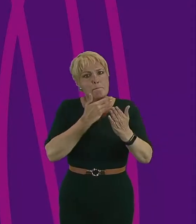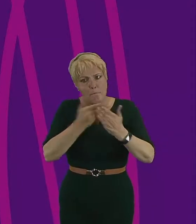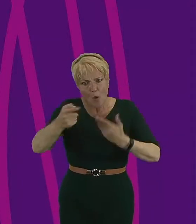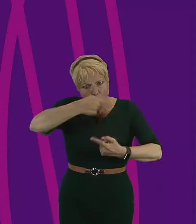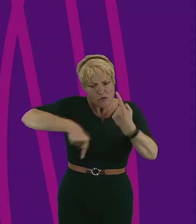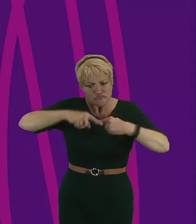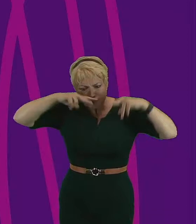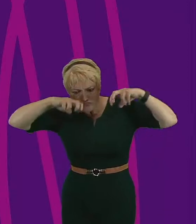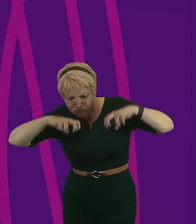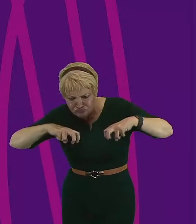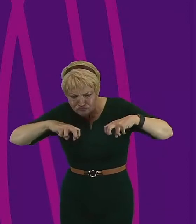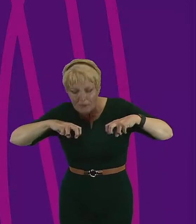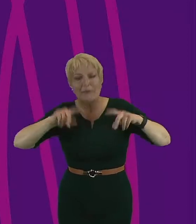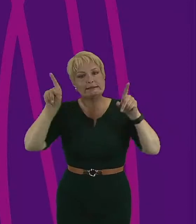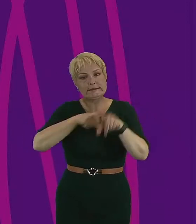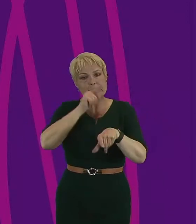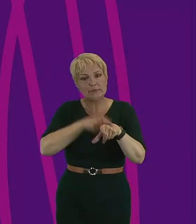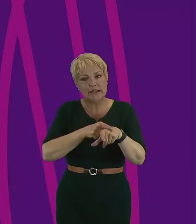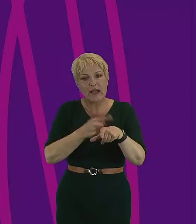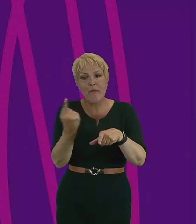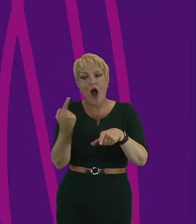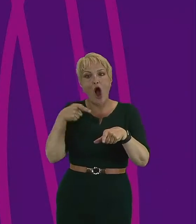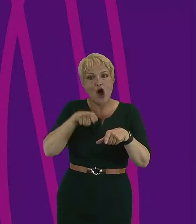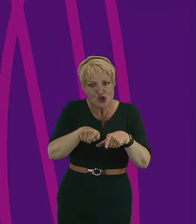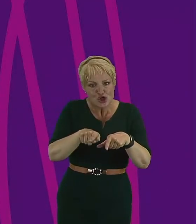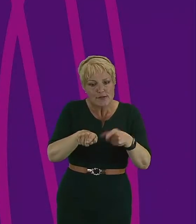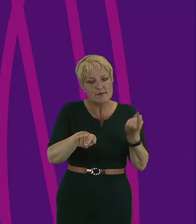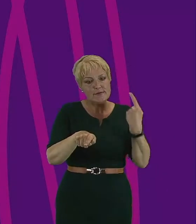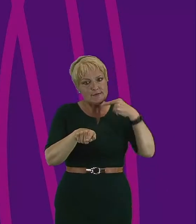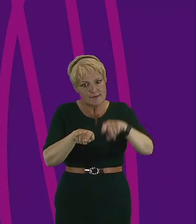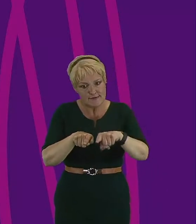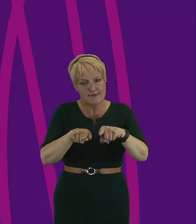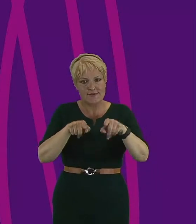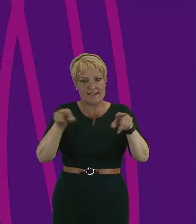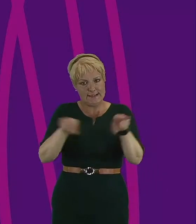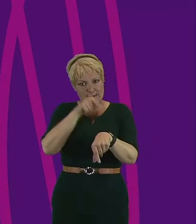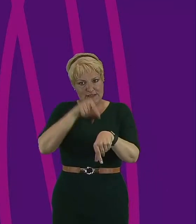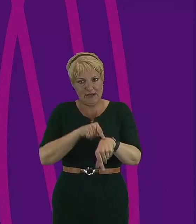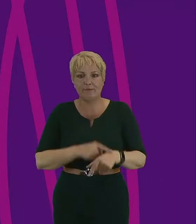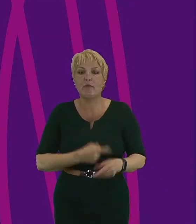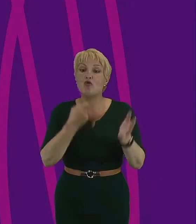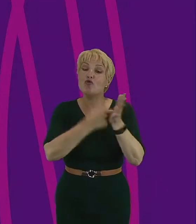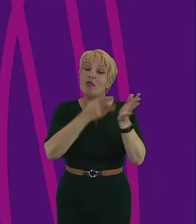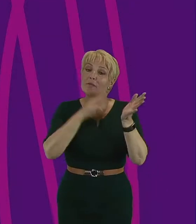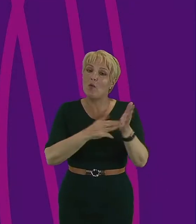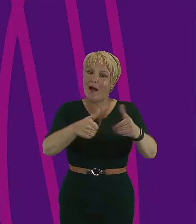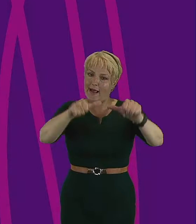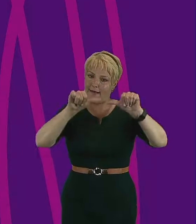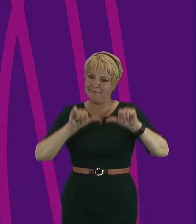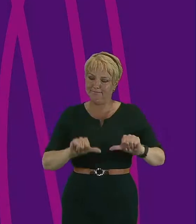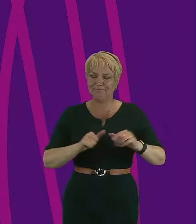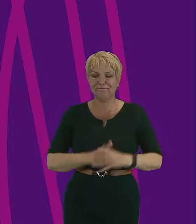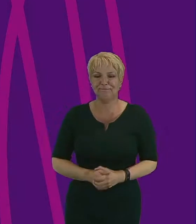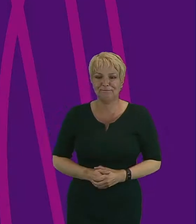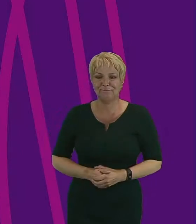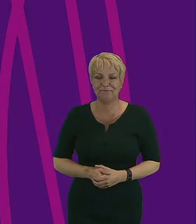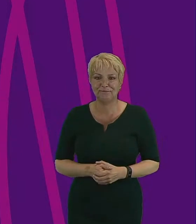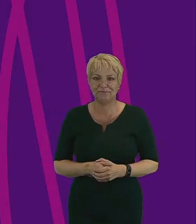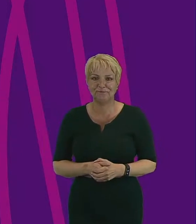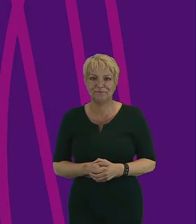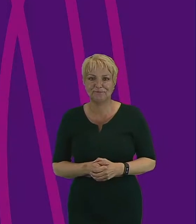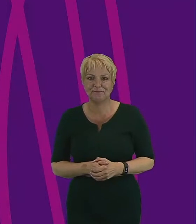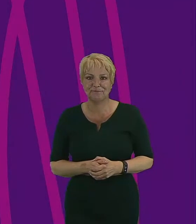be comfortable with it. And I hope that the member accepts that genuinely. Ruth Maguire to be followed by Sarah Boyack.